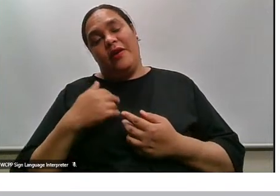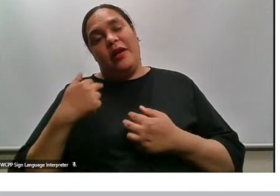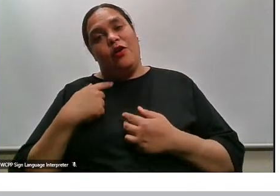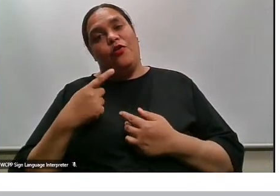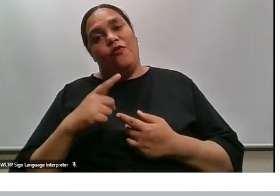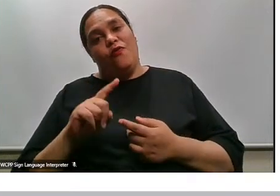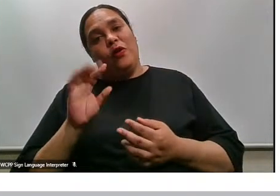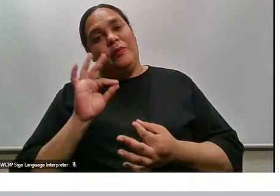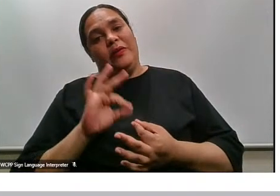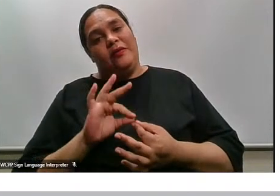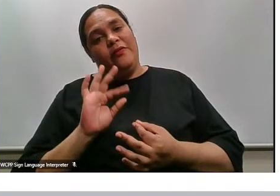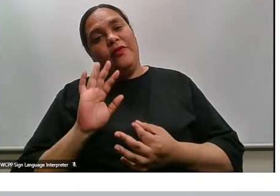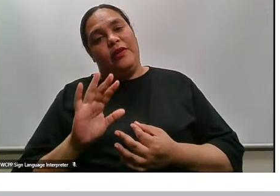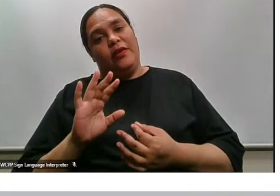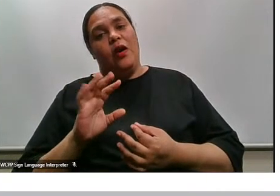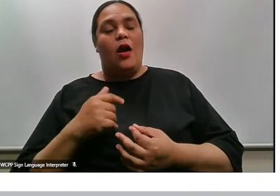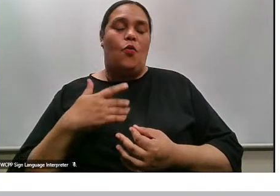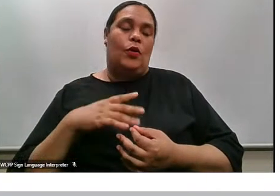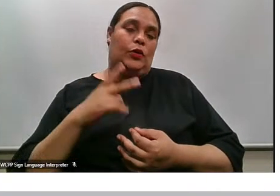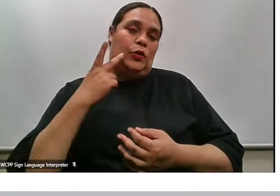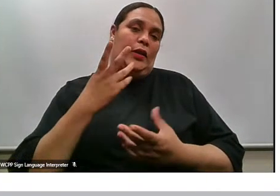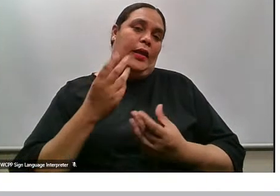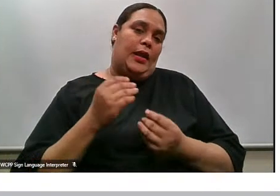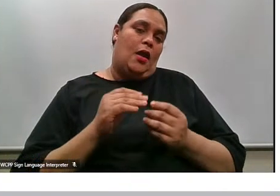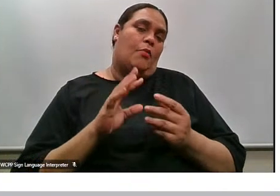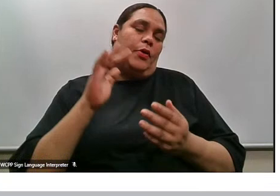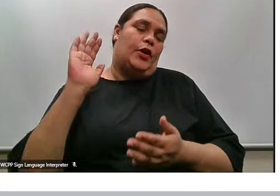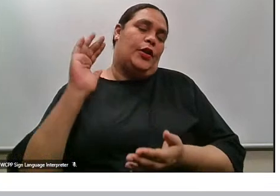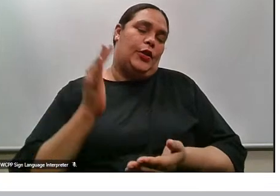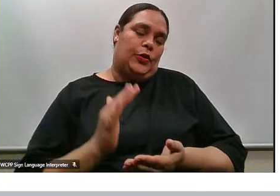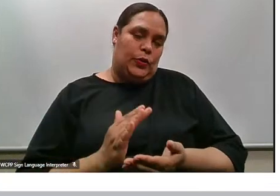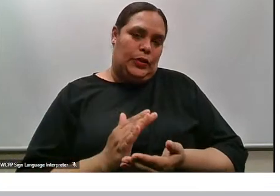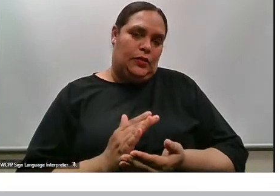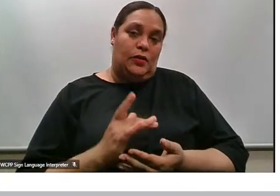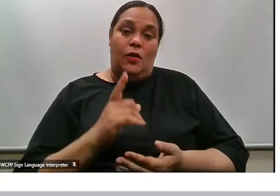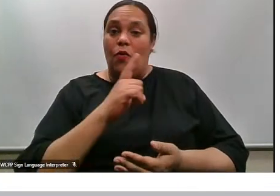for a specific, I would like to see that number being reduced,